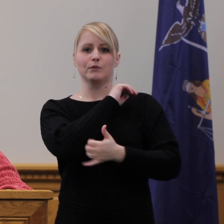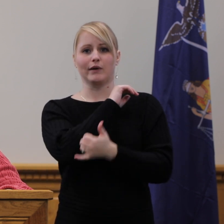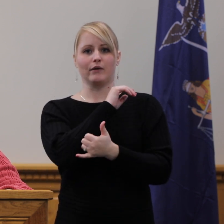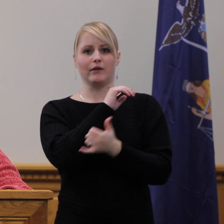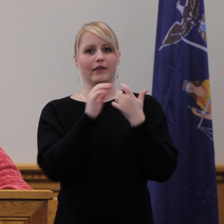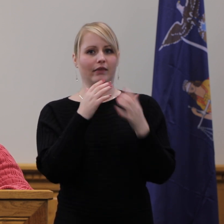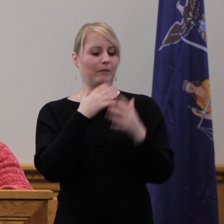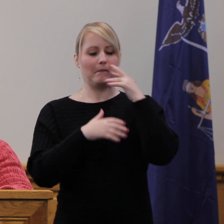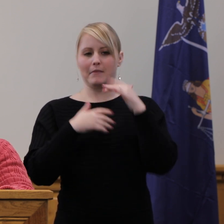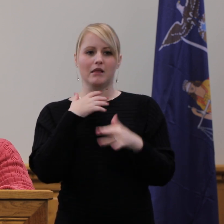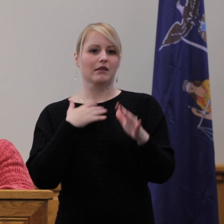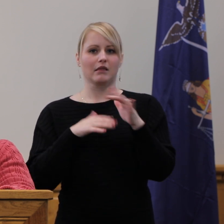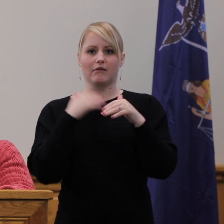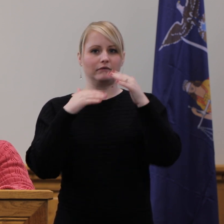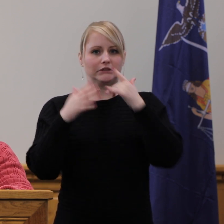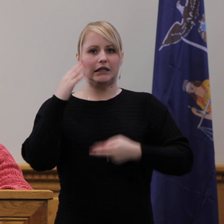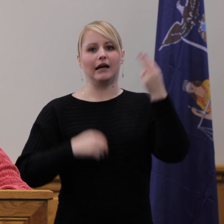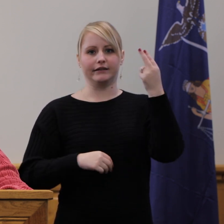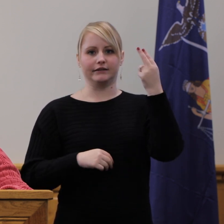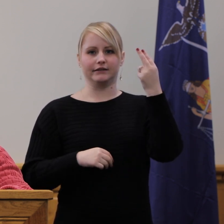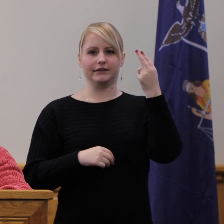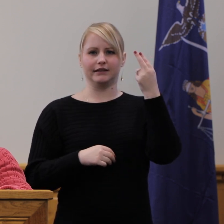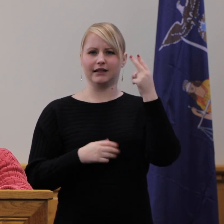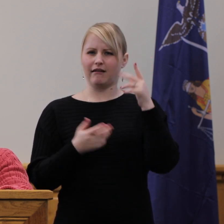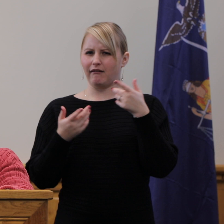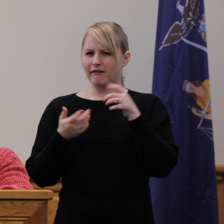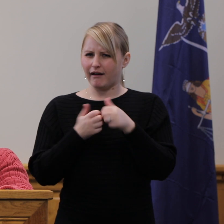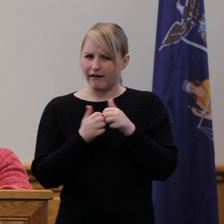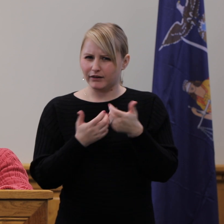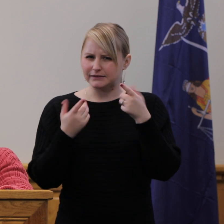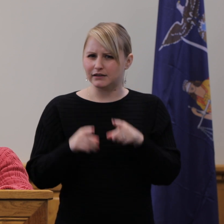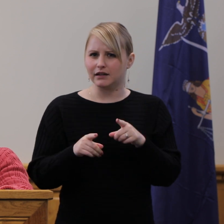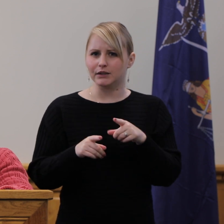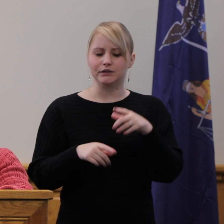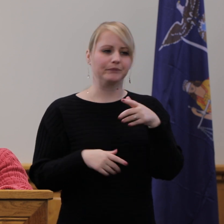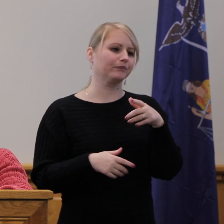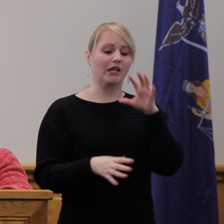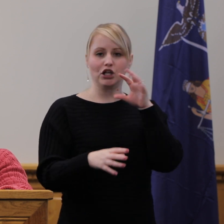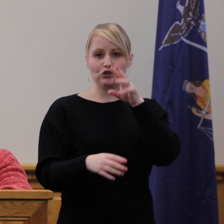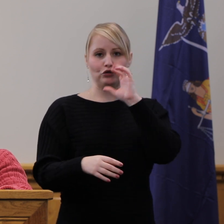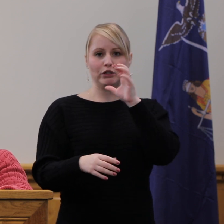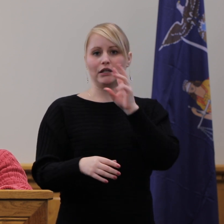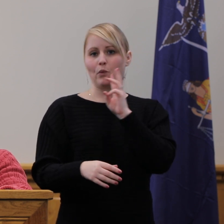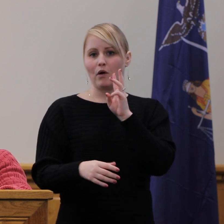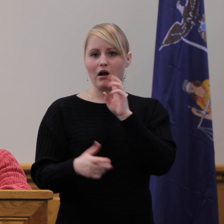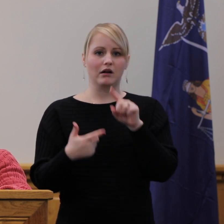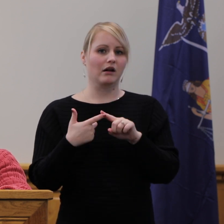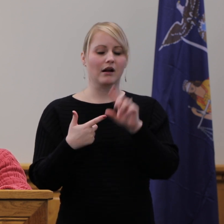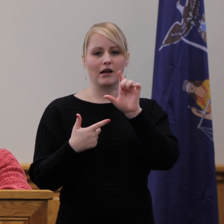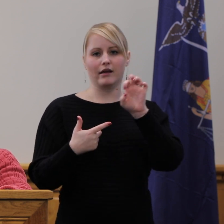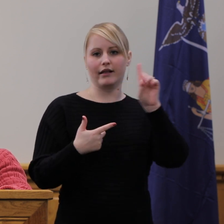poisoning include drinking water from lead pipes, peeling or chipping lead-based paint, toys or jewelry that contain